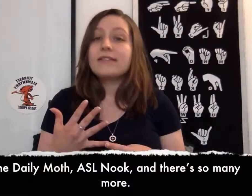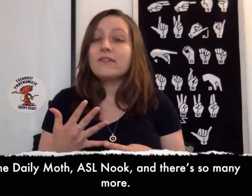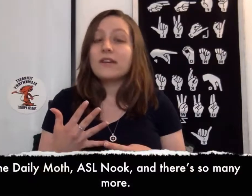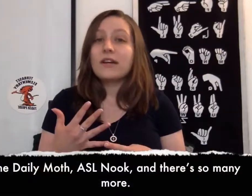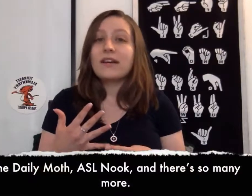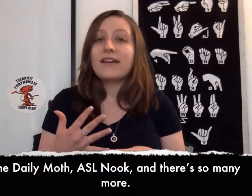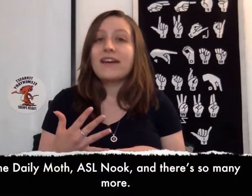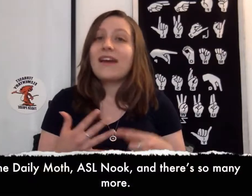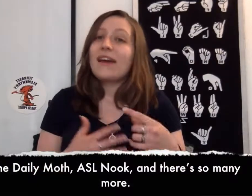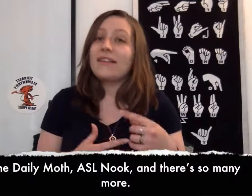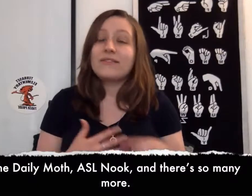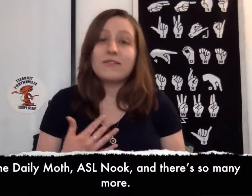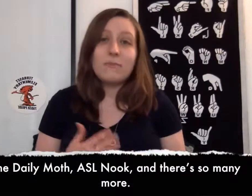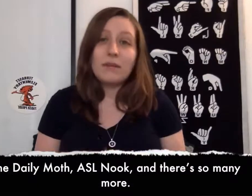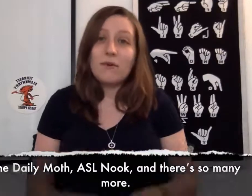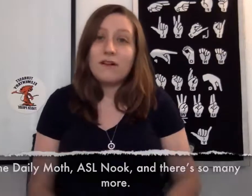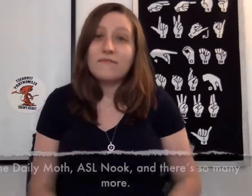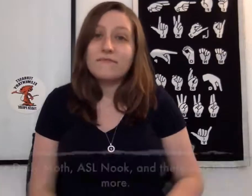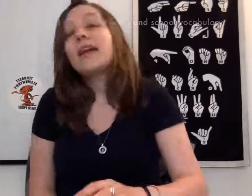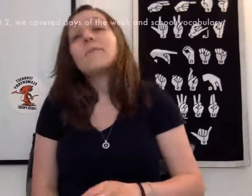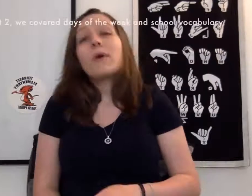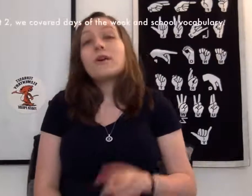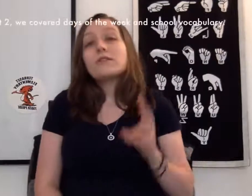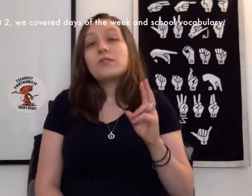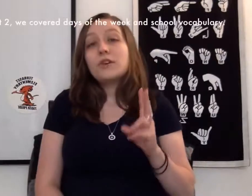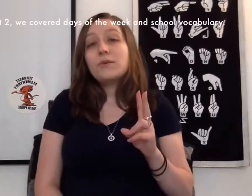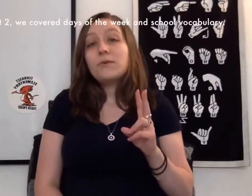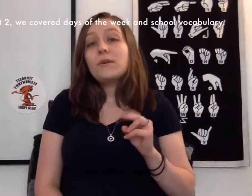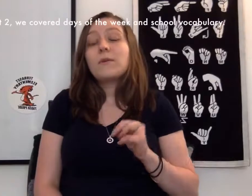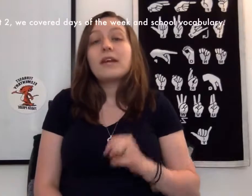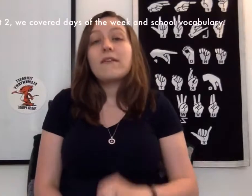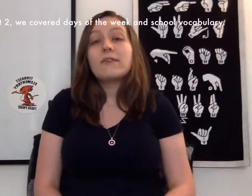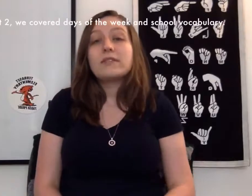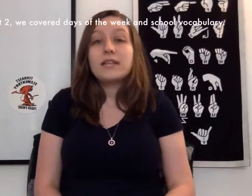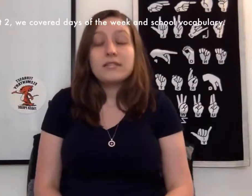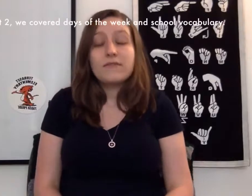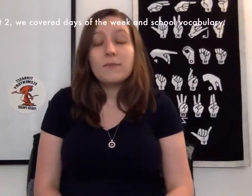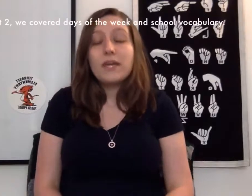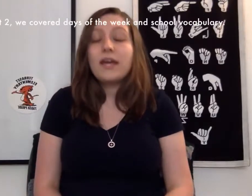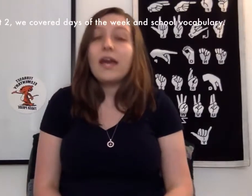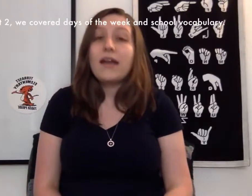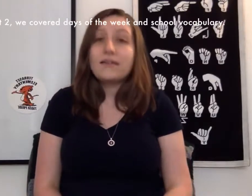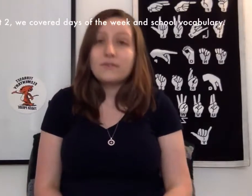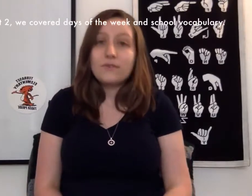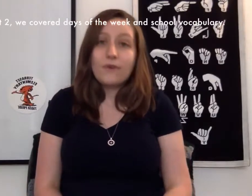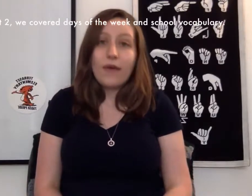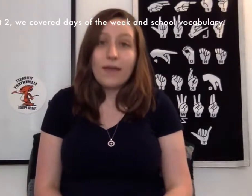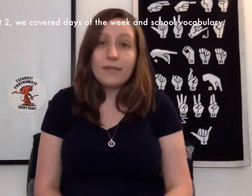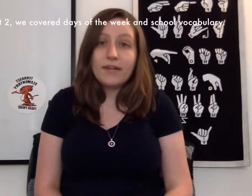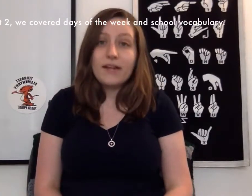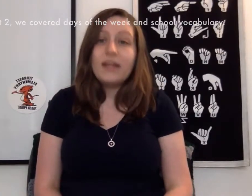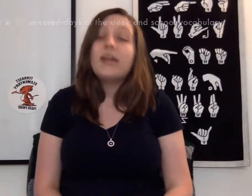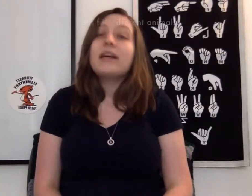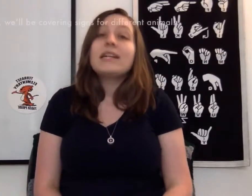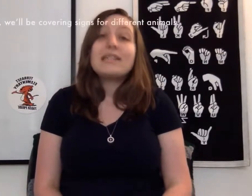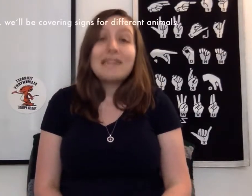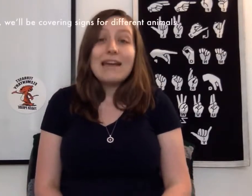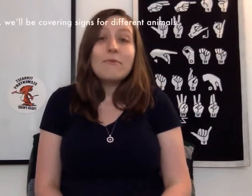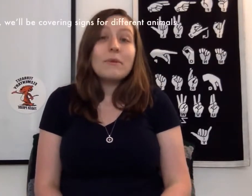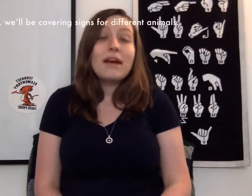Nook, and there's so many more. In part 2, we covered days of the week and school vocabulary. Today we'll be